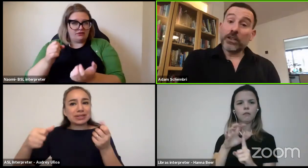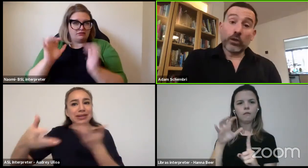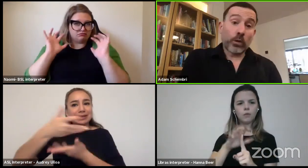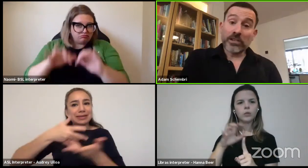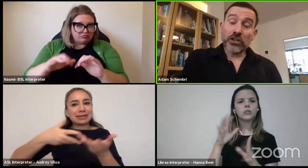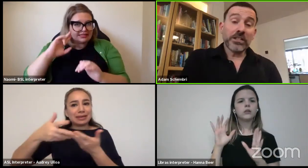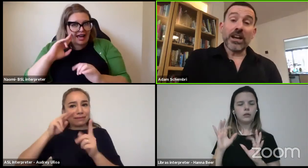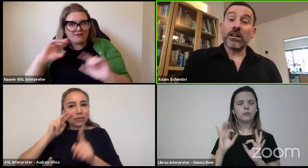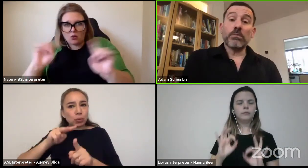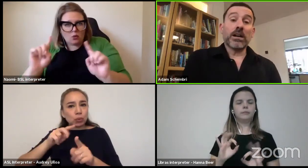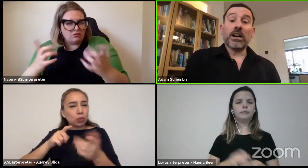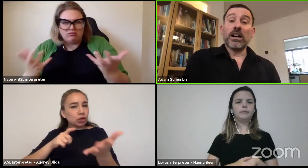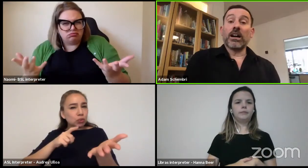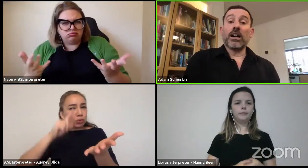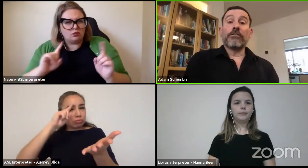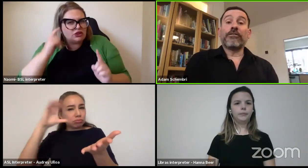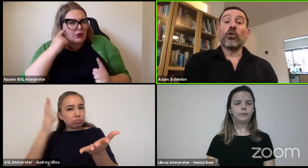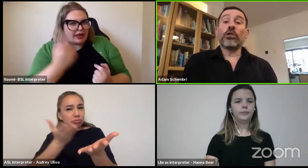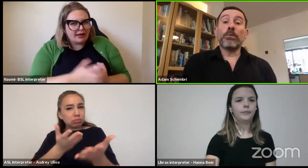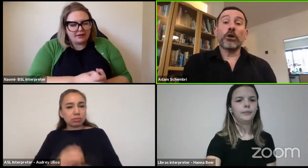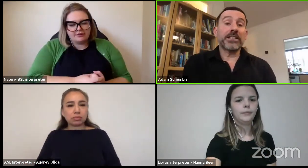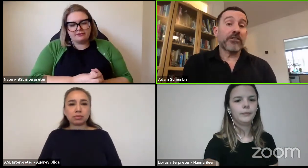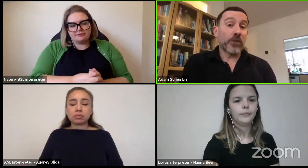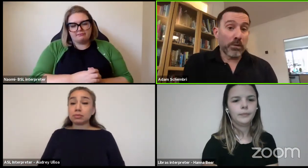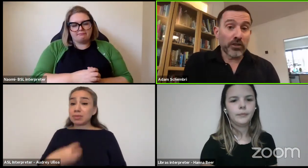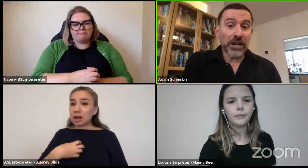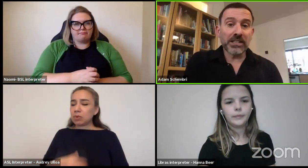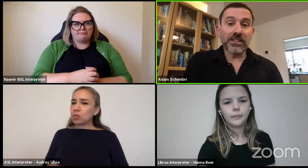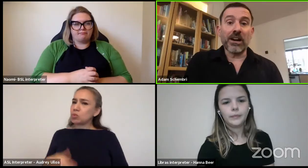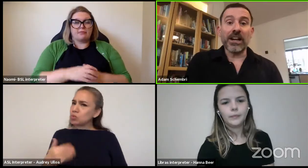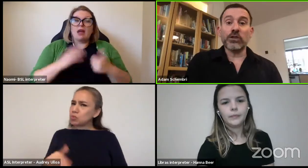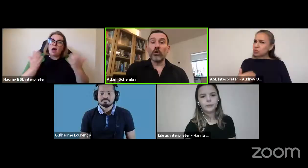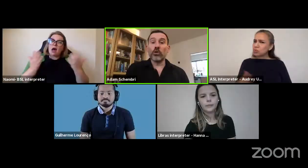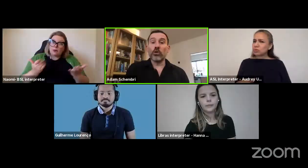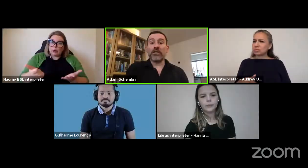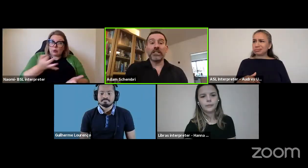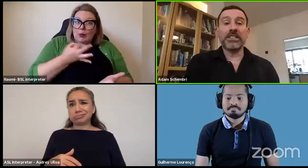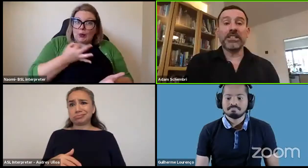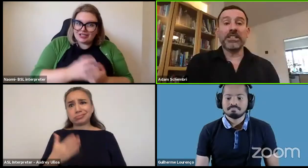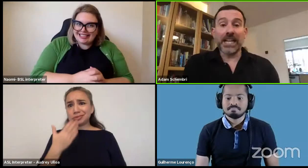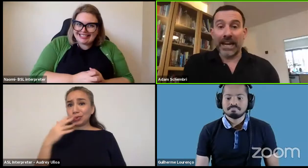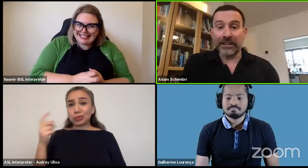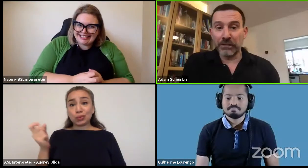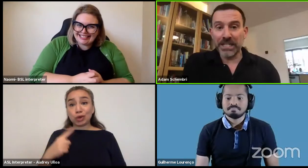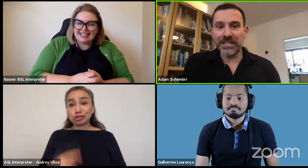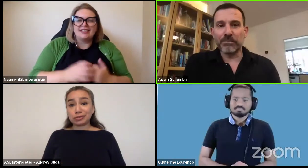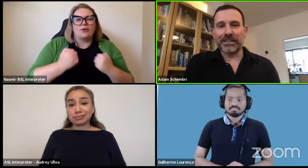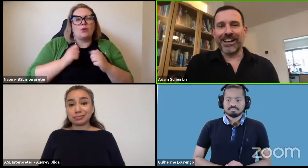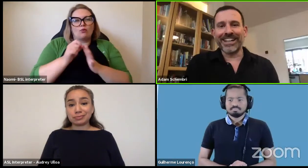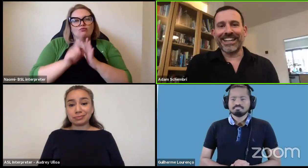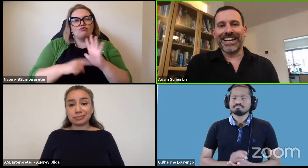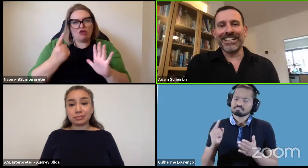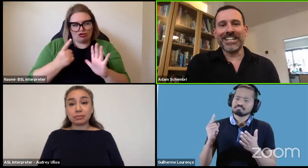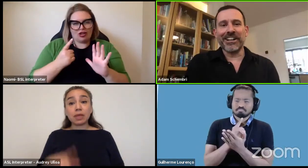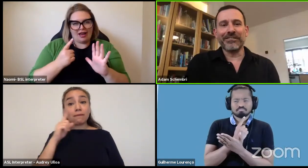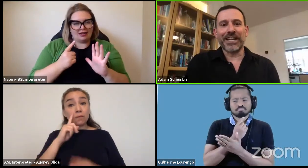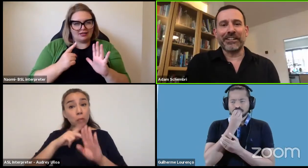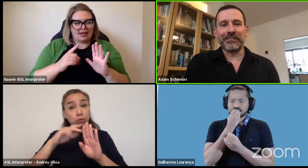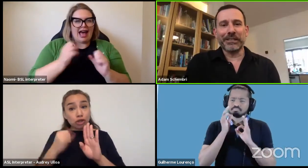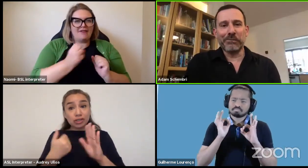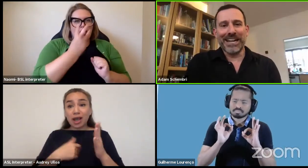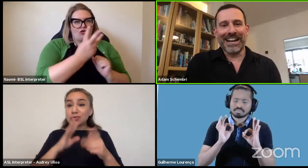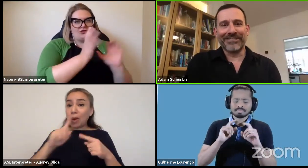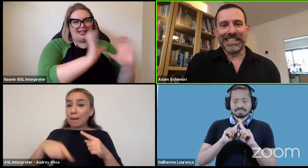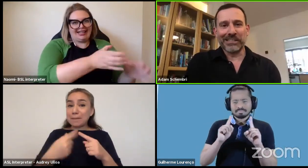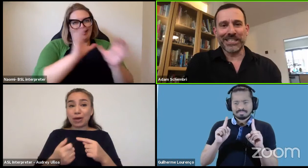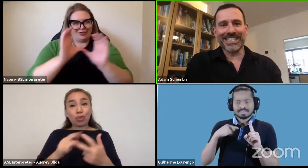Really good question. For the purposes of the project, I talked about these three categories, but like any kind of